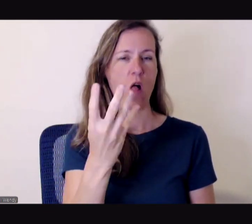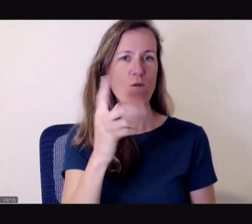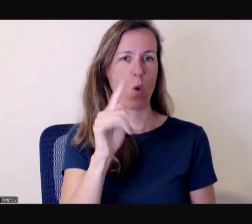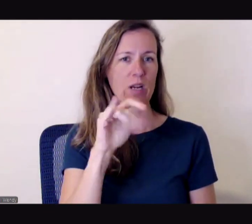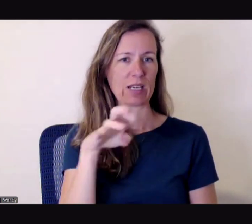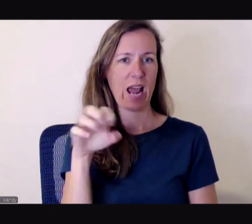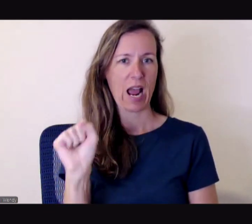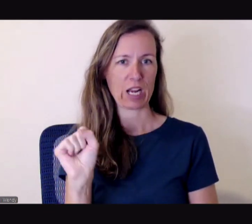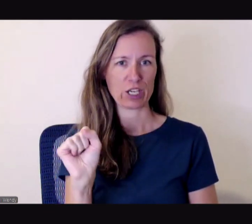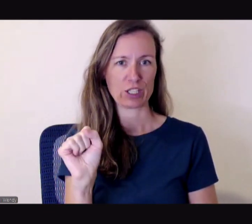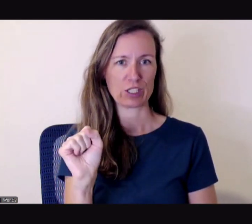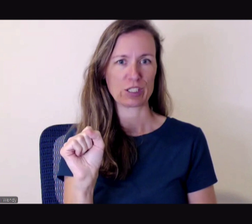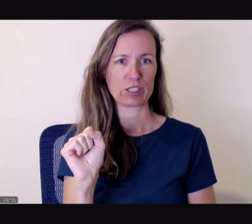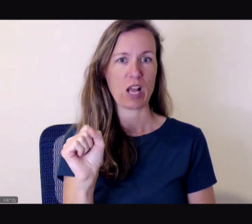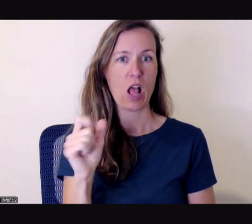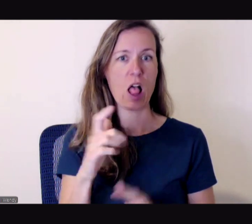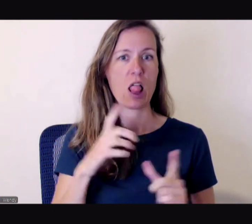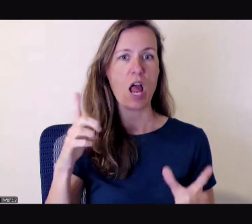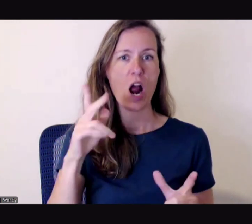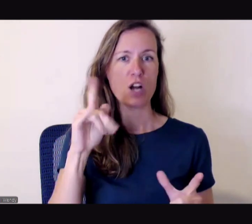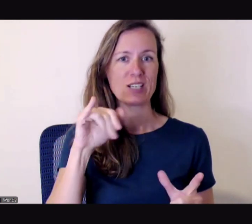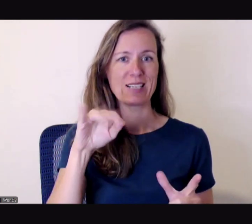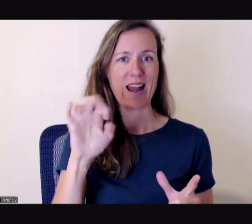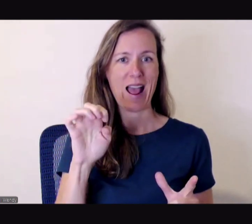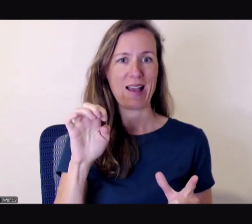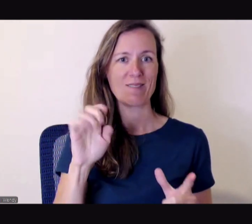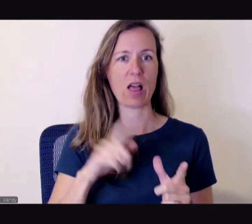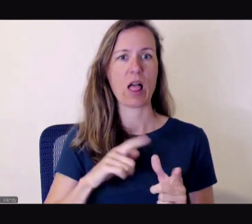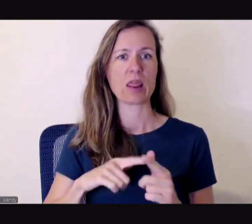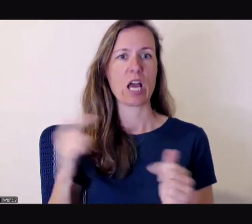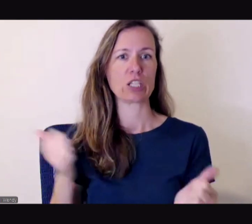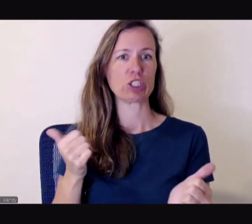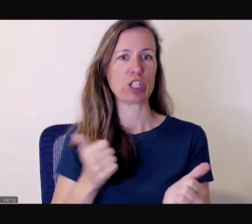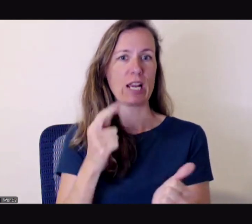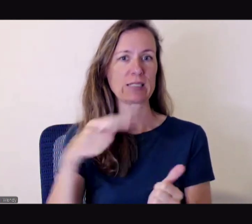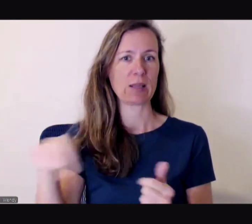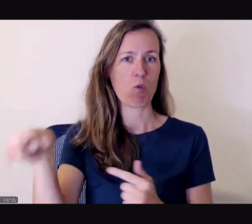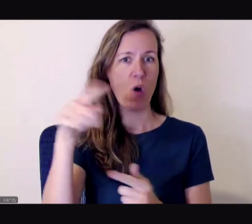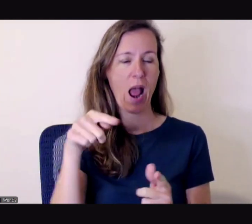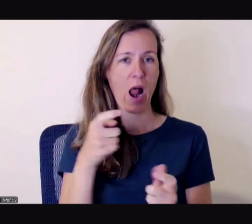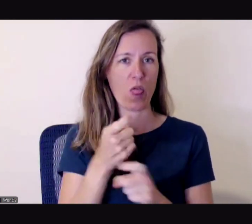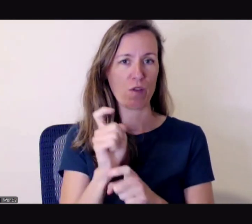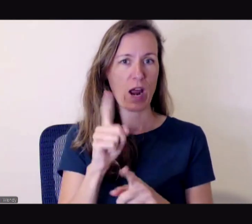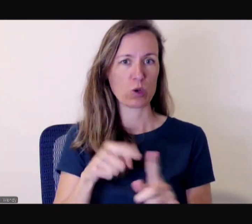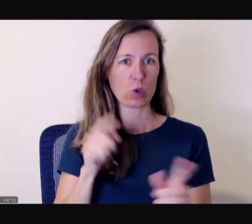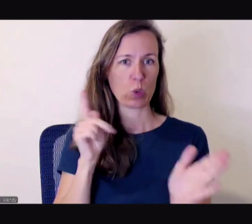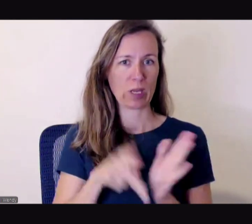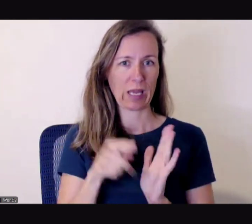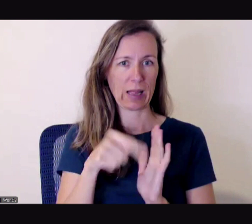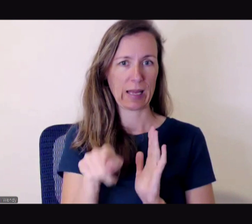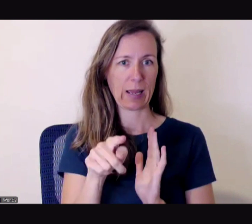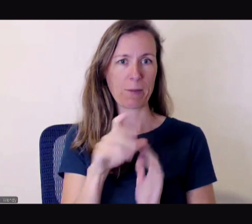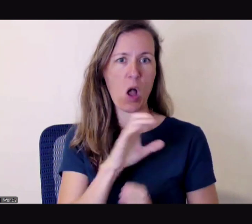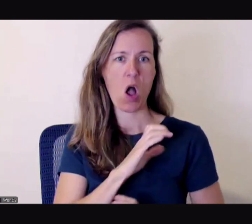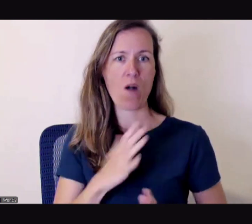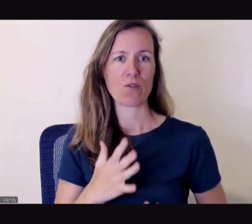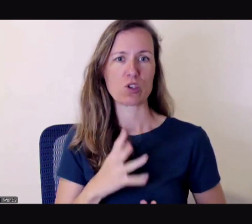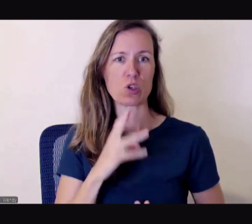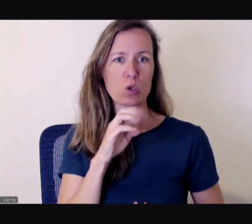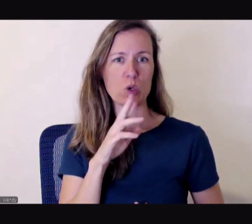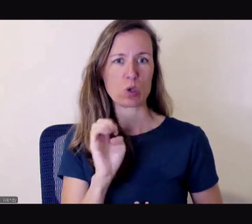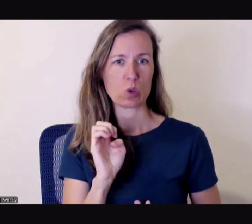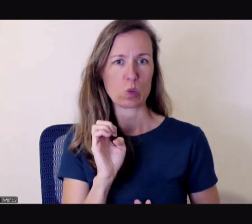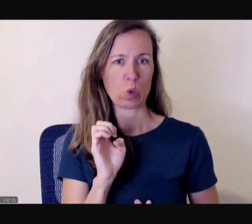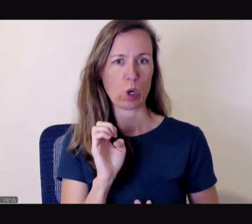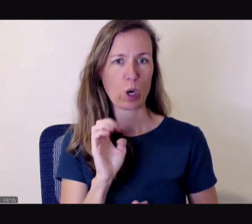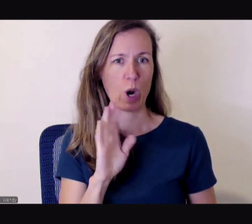an arrest without further incident and no use of force. So if this it's just one of many